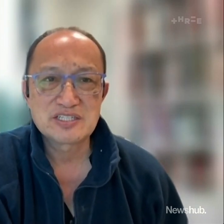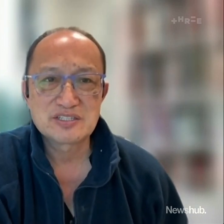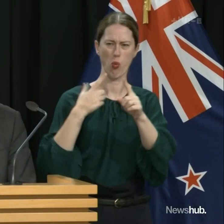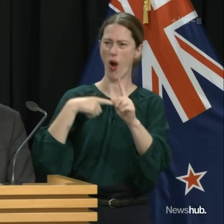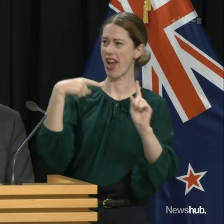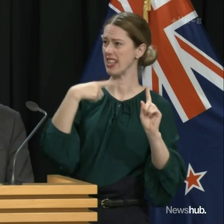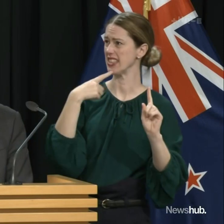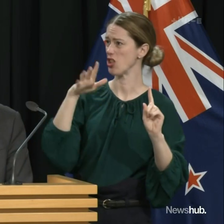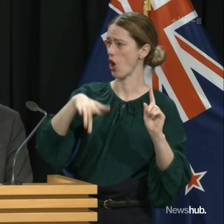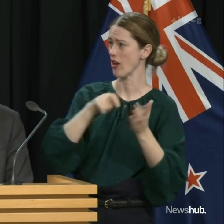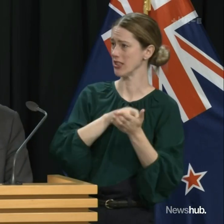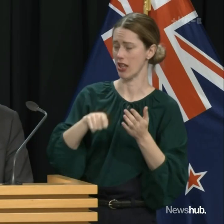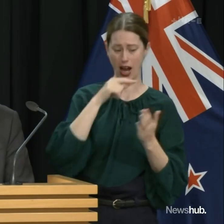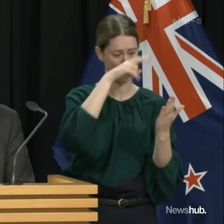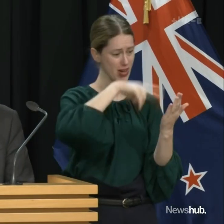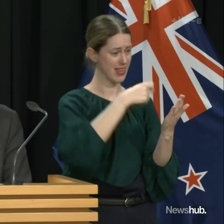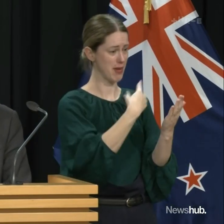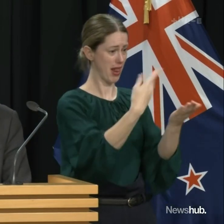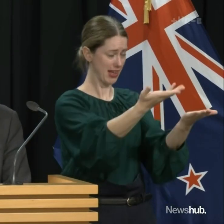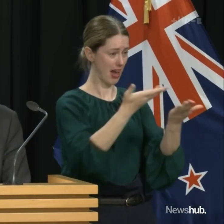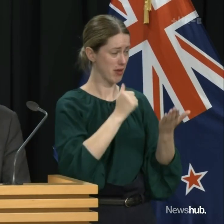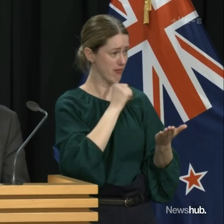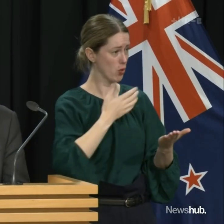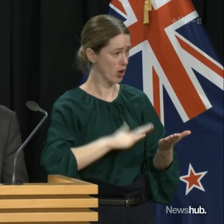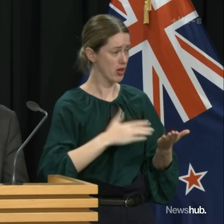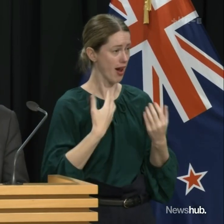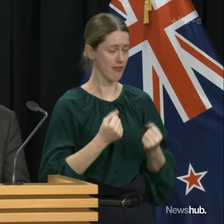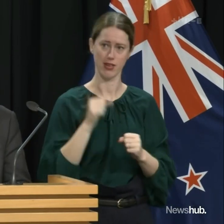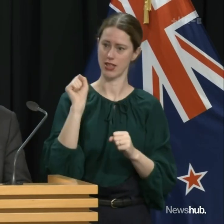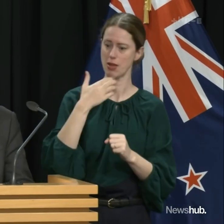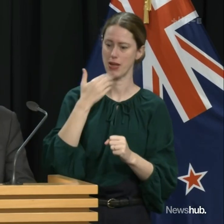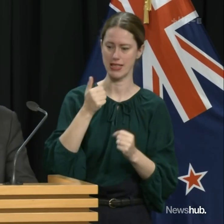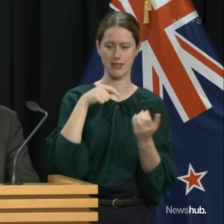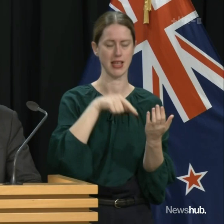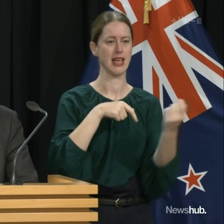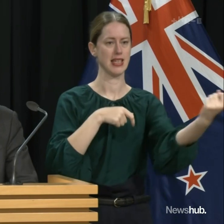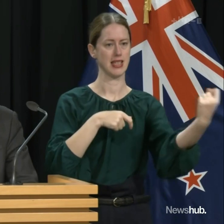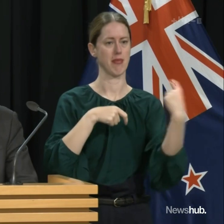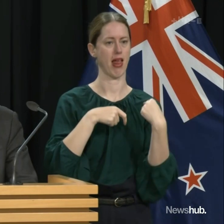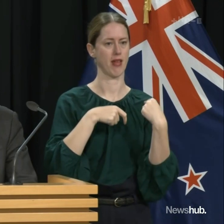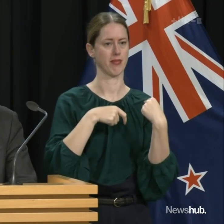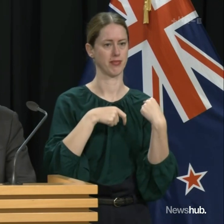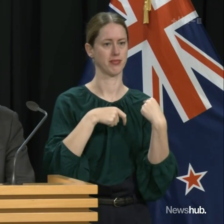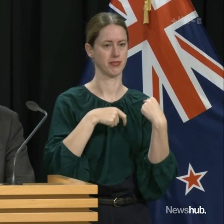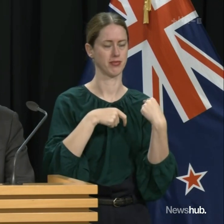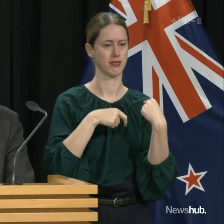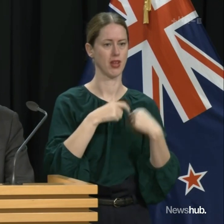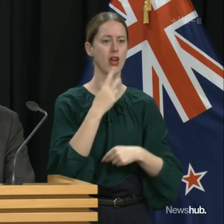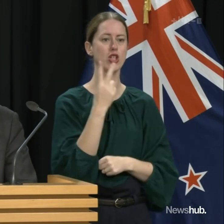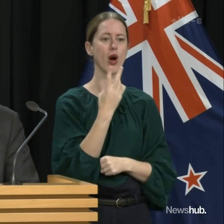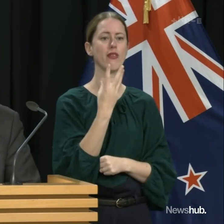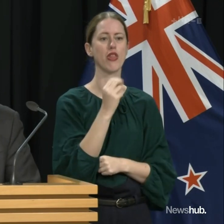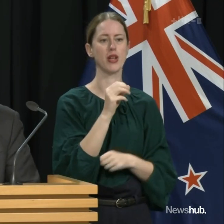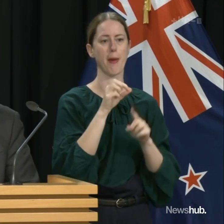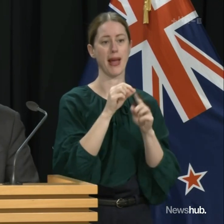resignation letter. I can read you the email that he sent me, if you like. I have it in front of me. I received it at